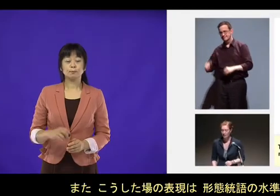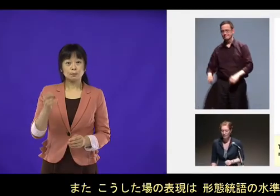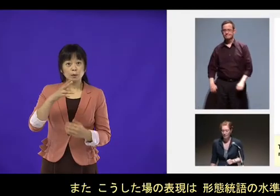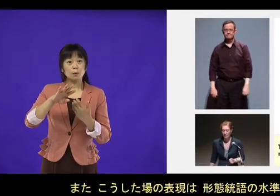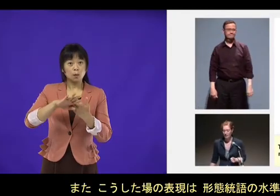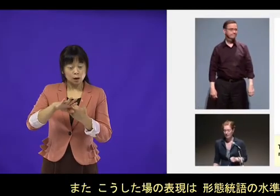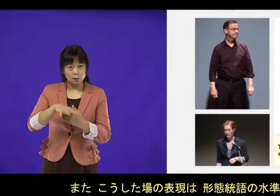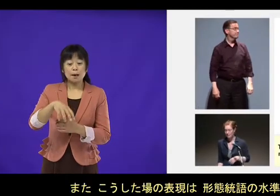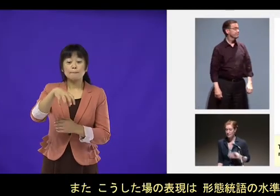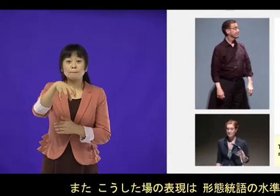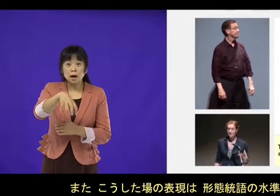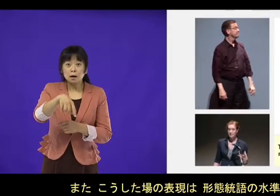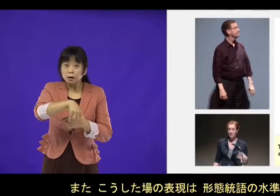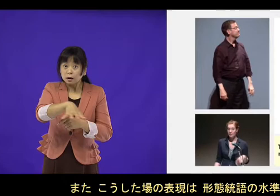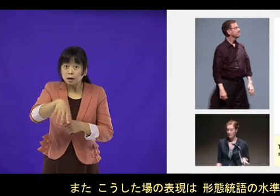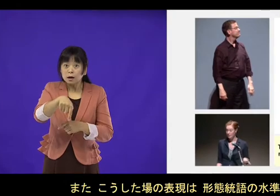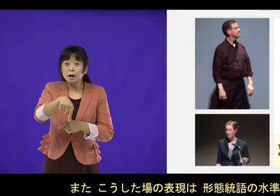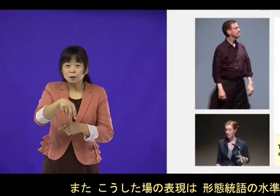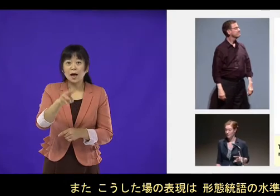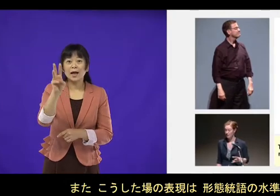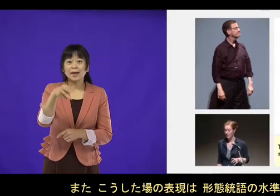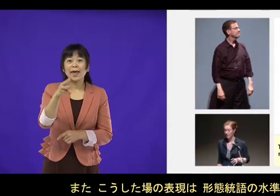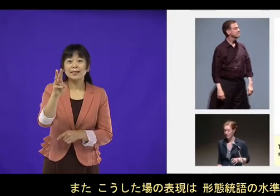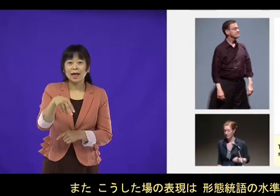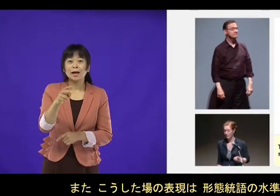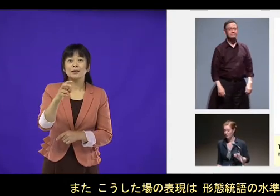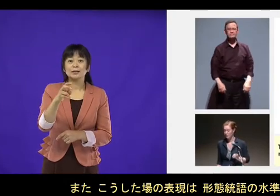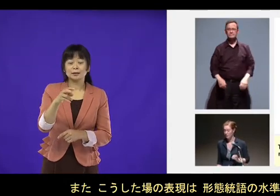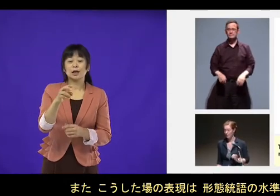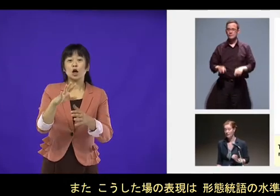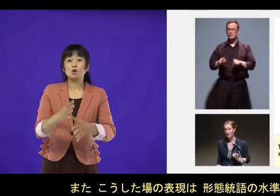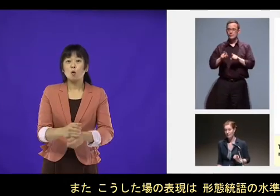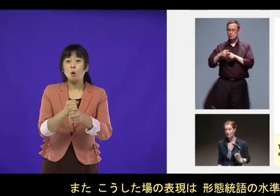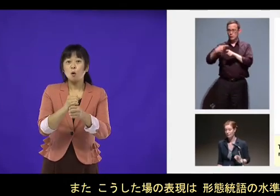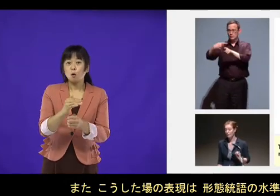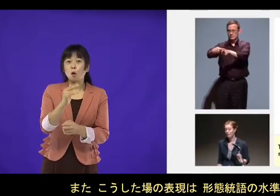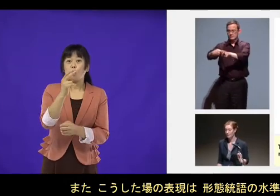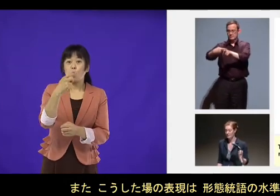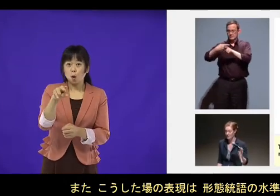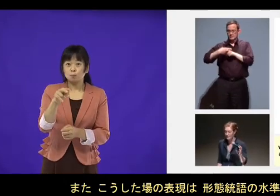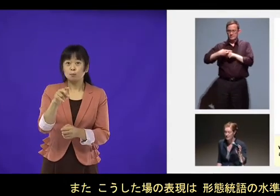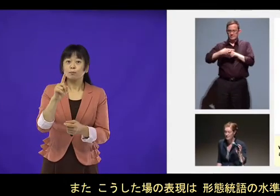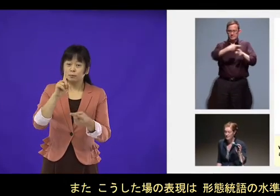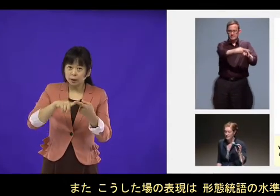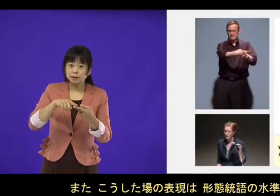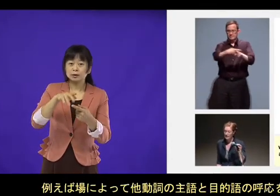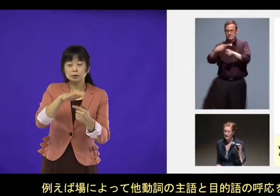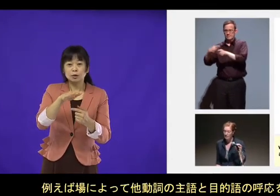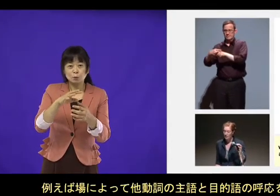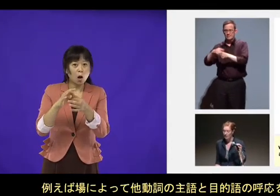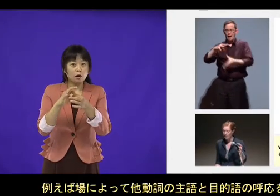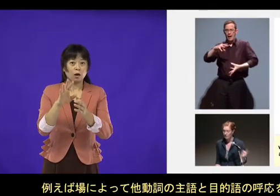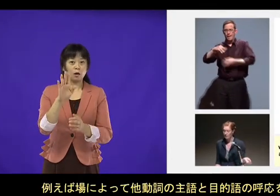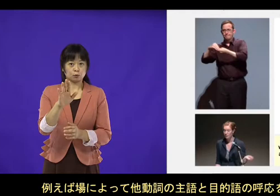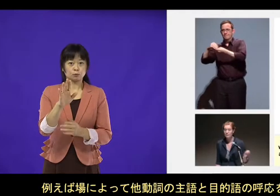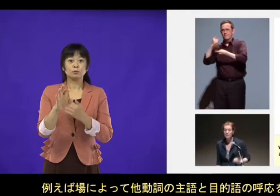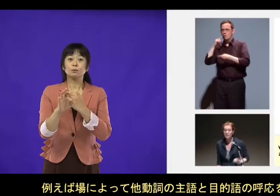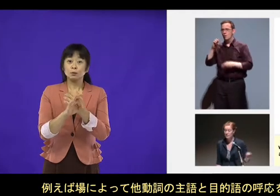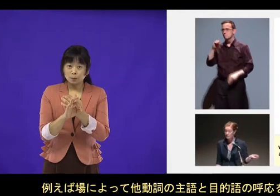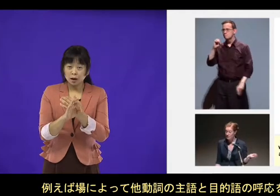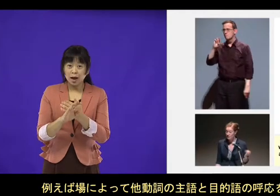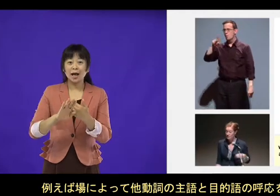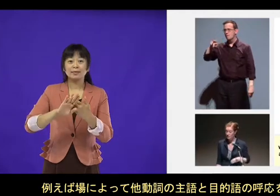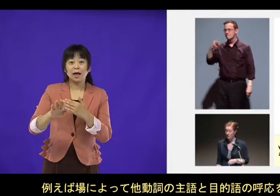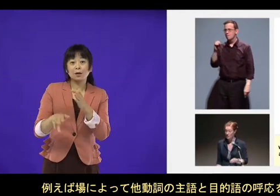And then also these loci are used on the level of morphosyntax. So when they are marked to show